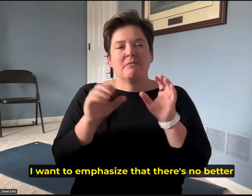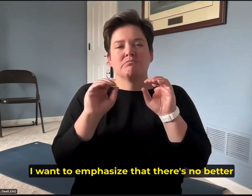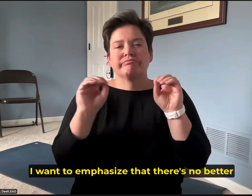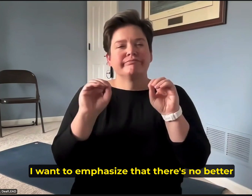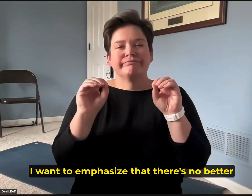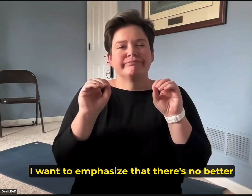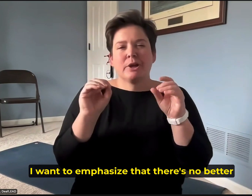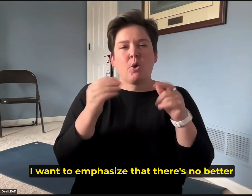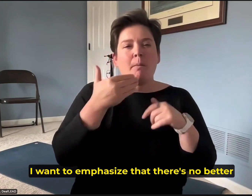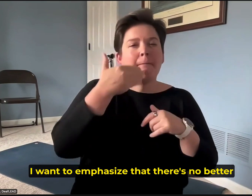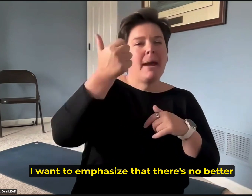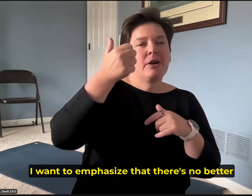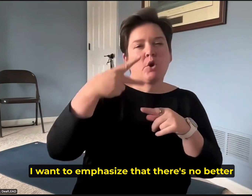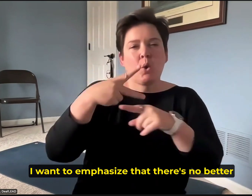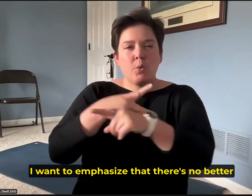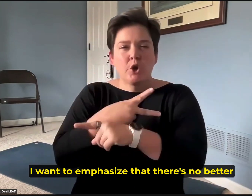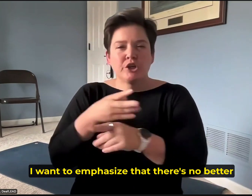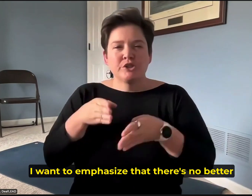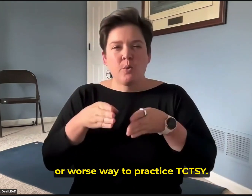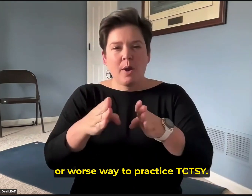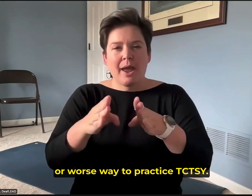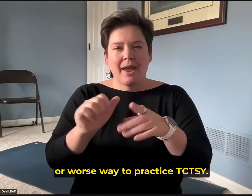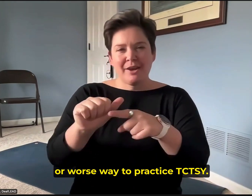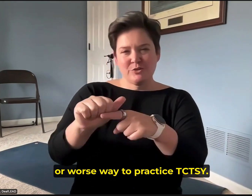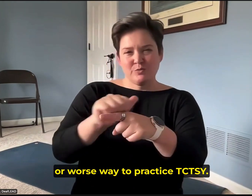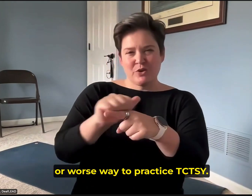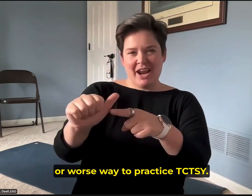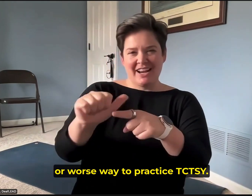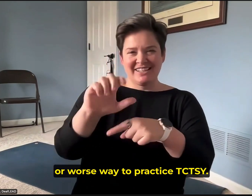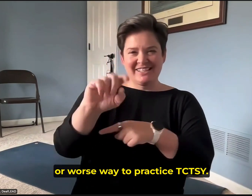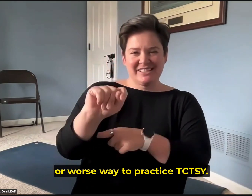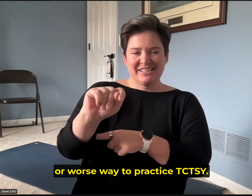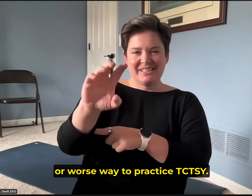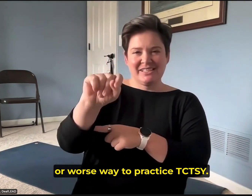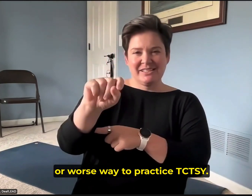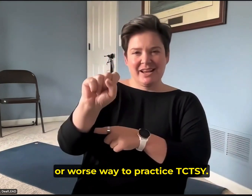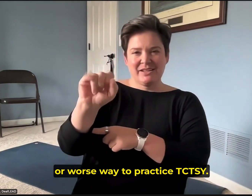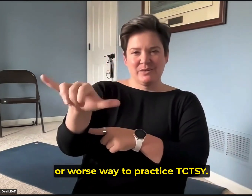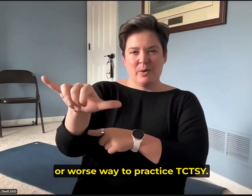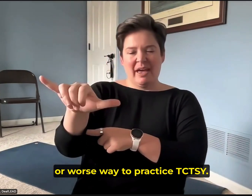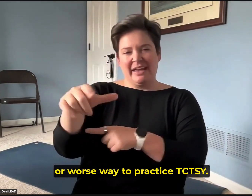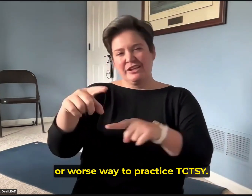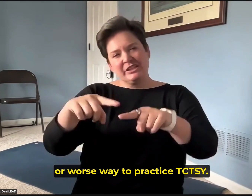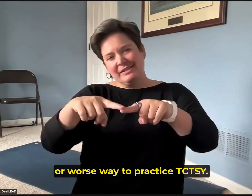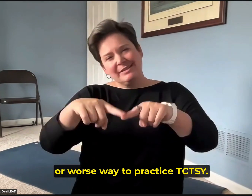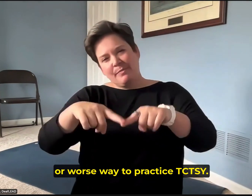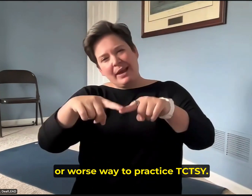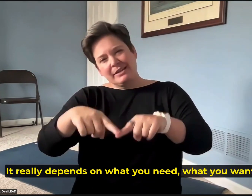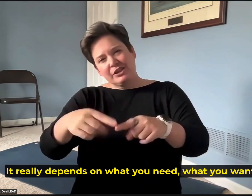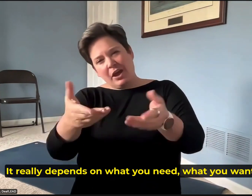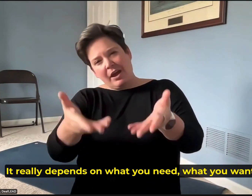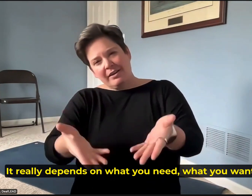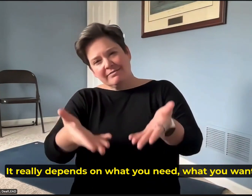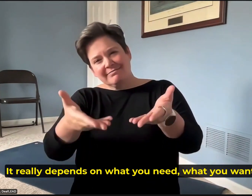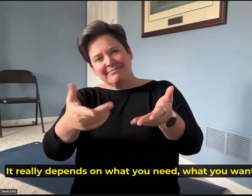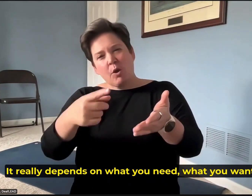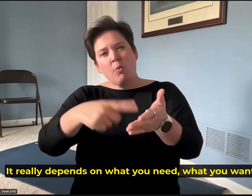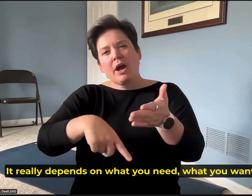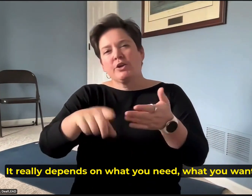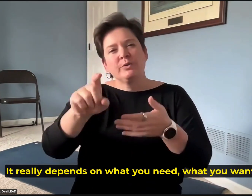I want to emphasize that there's no better or worse way to practice TCTSY. It really depends on